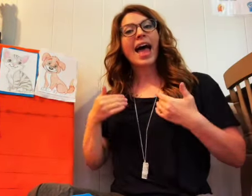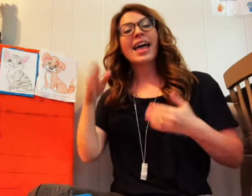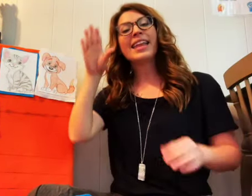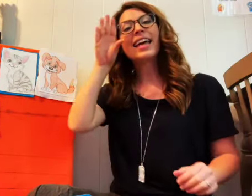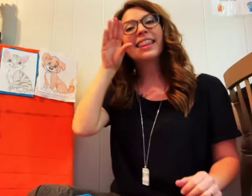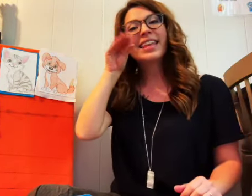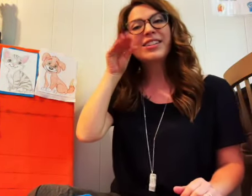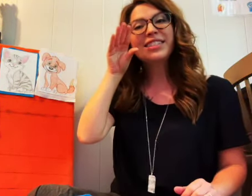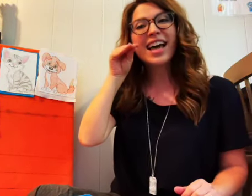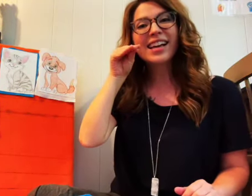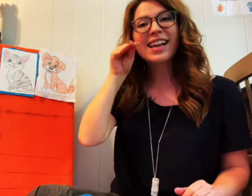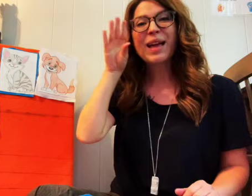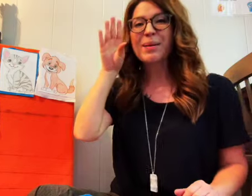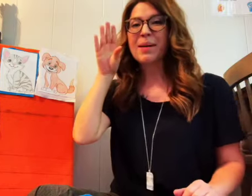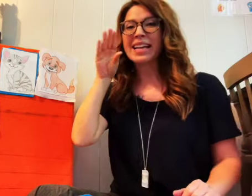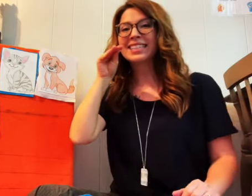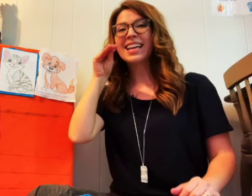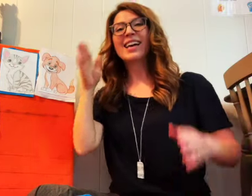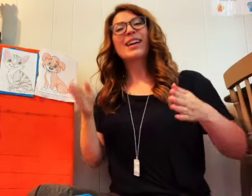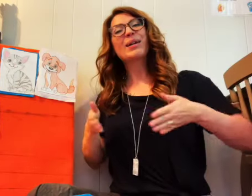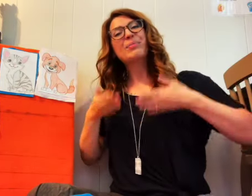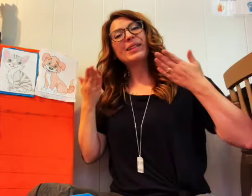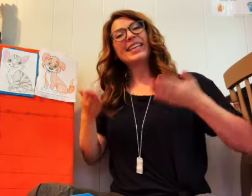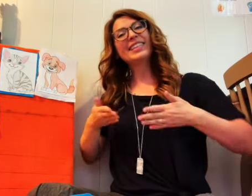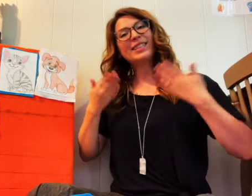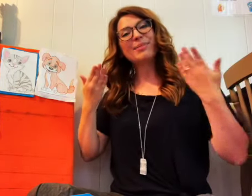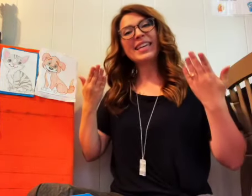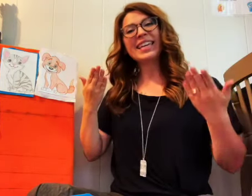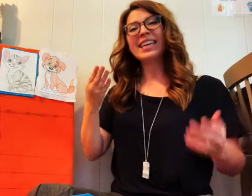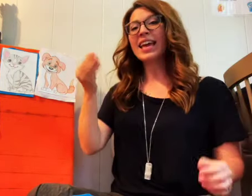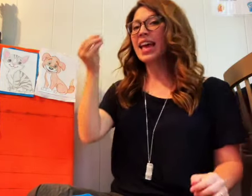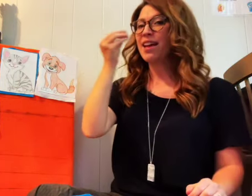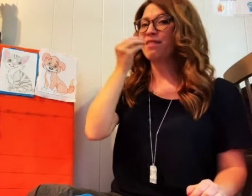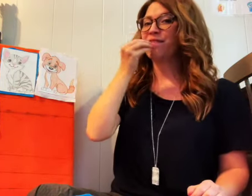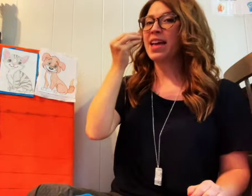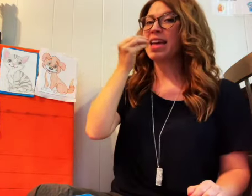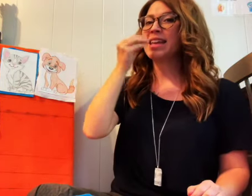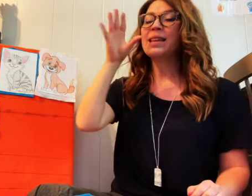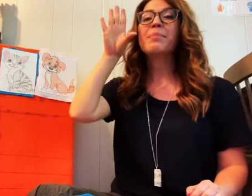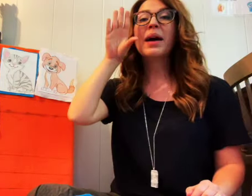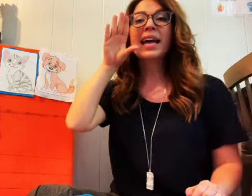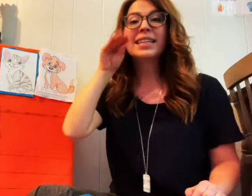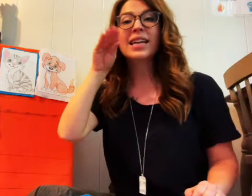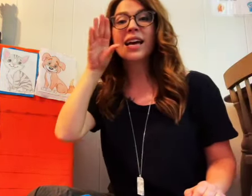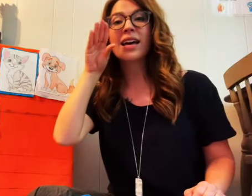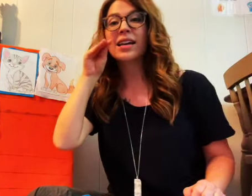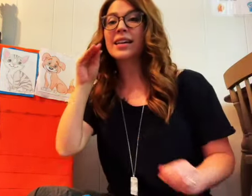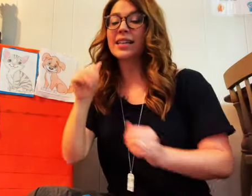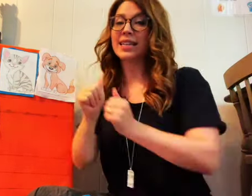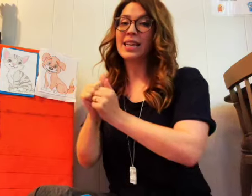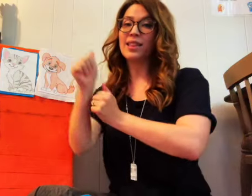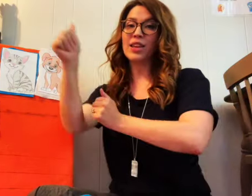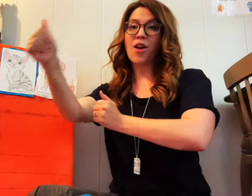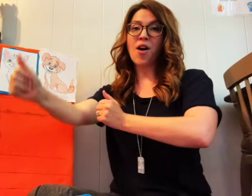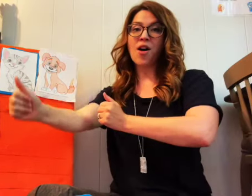Had a little duck, my duck pleased me. Fed my duck 'neath